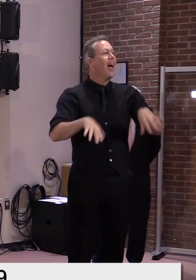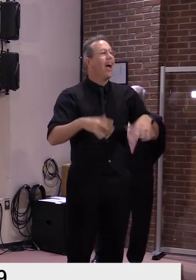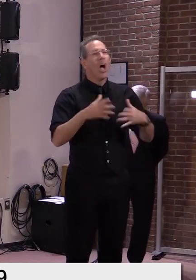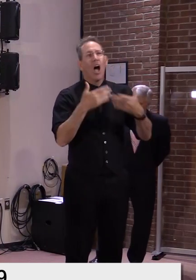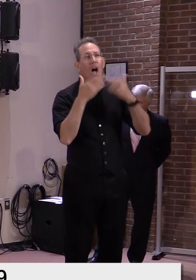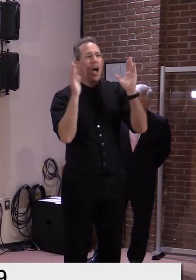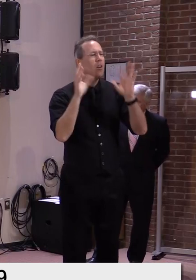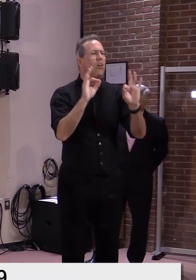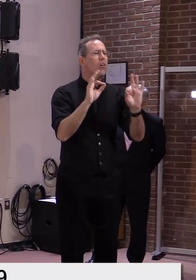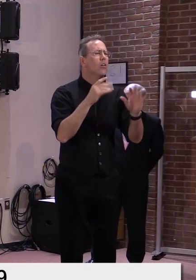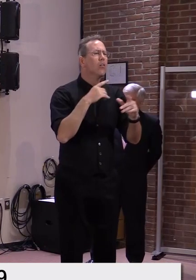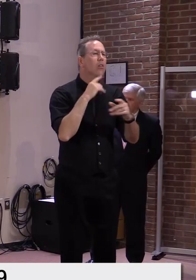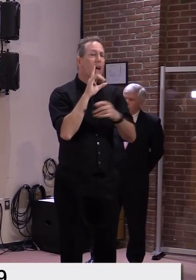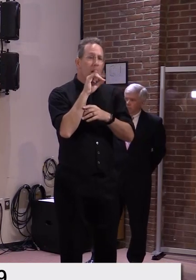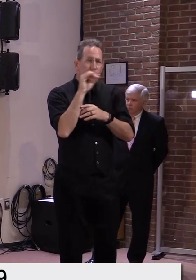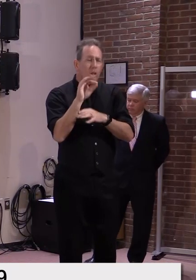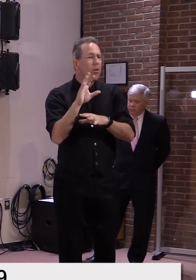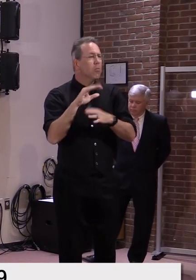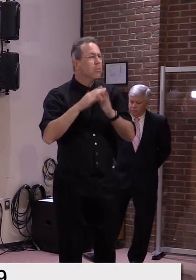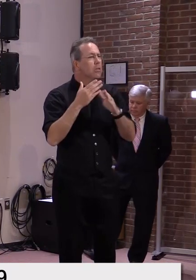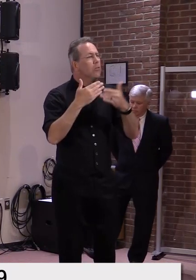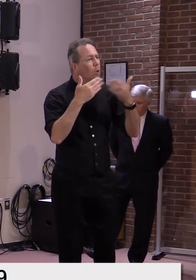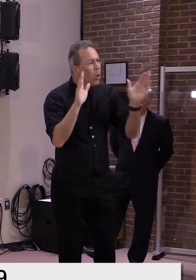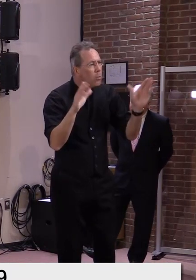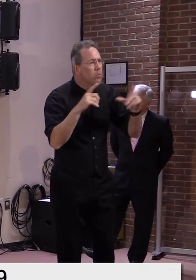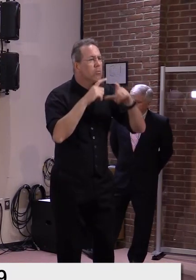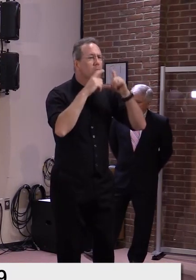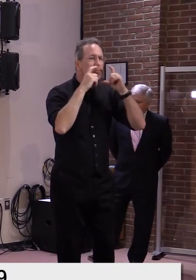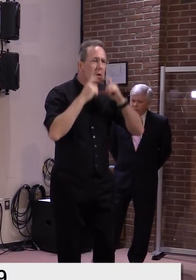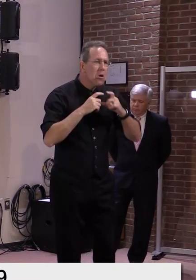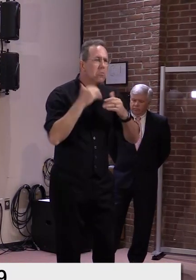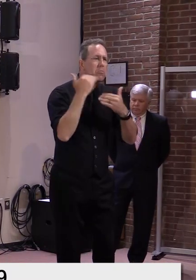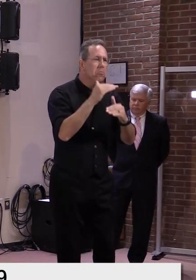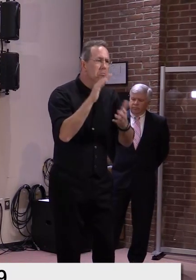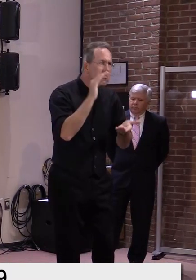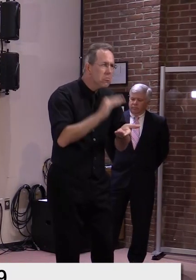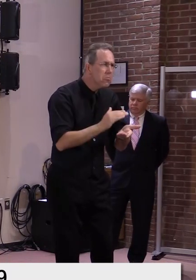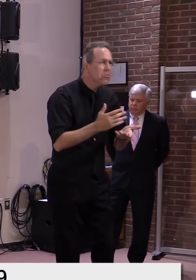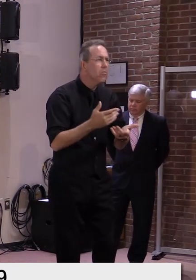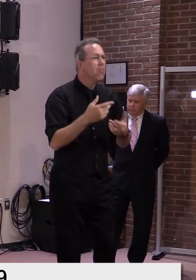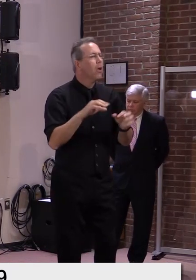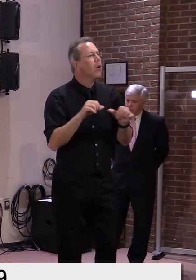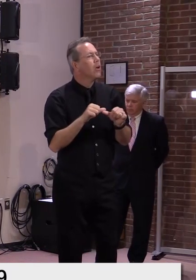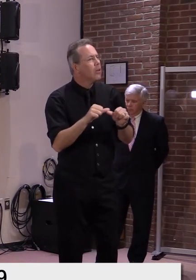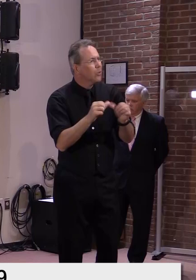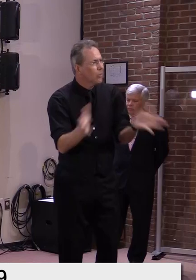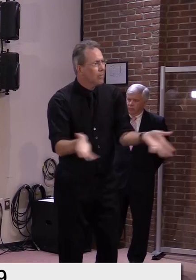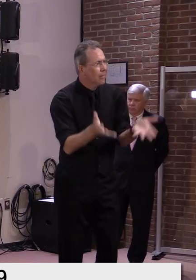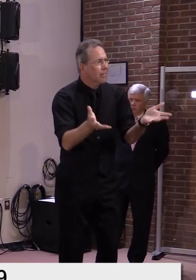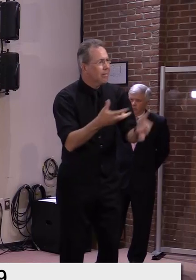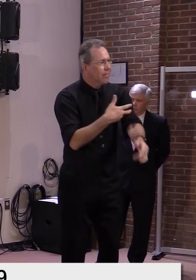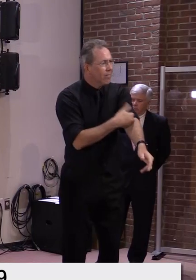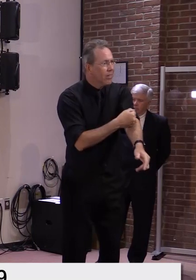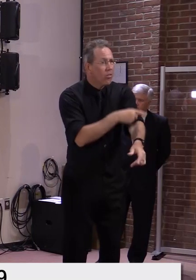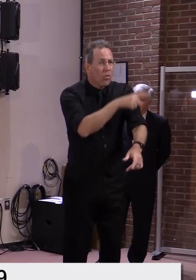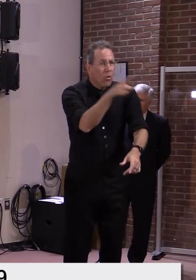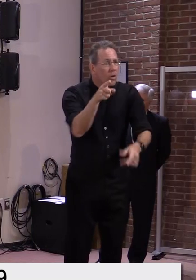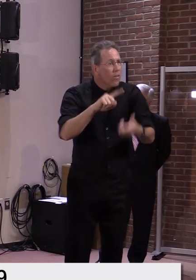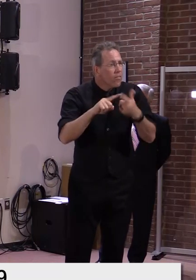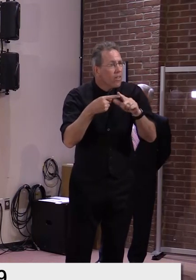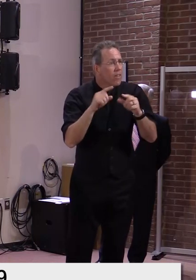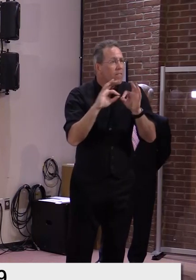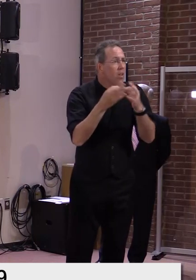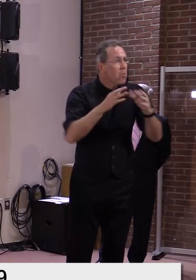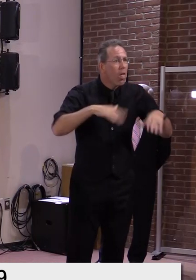emergency order just as soon as possible, but we're still going to advocate for those who have not been vaccinated to